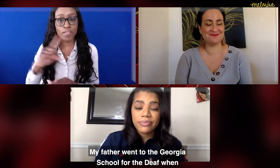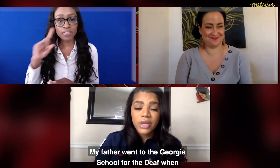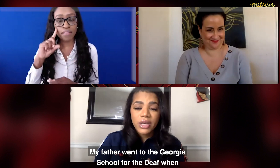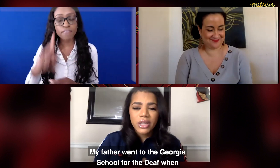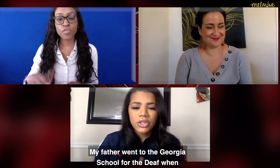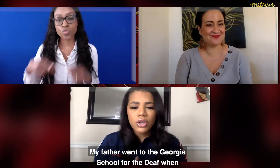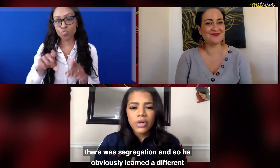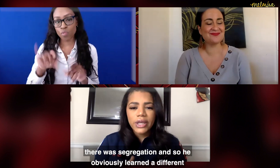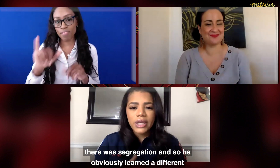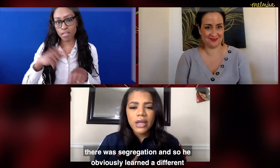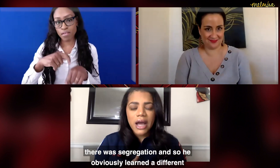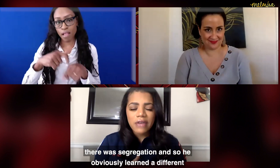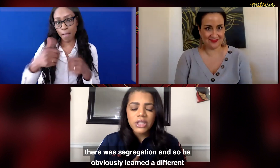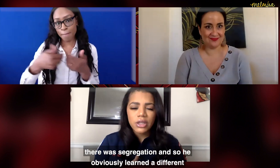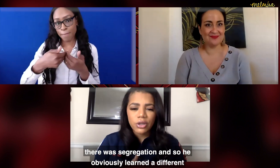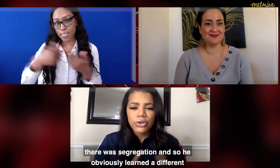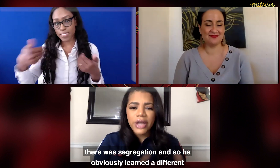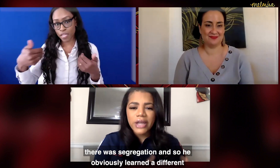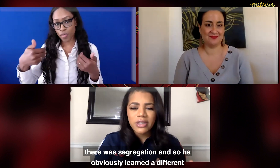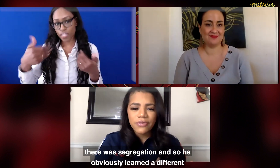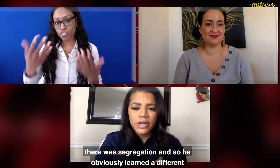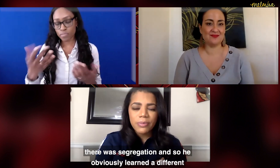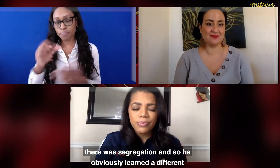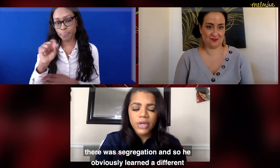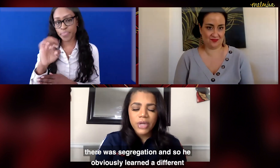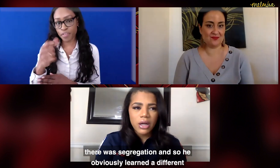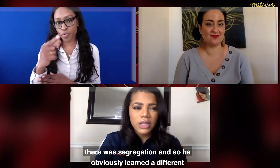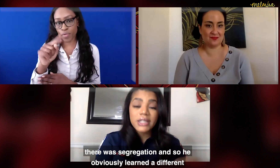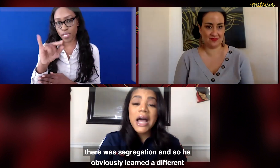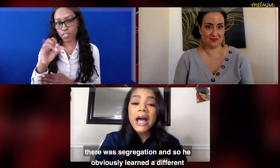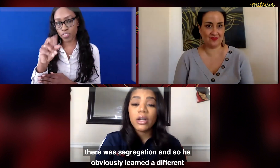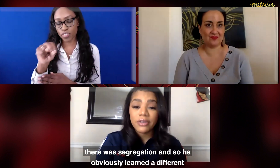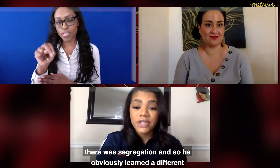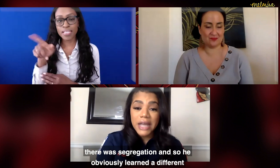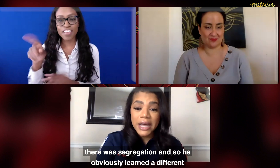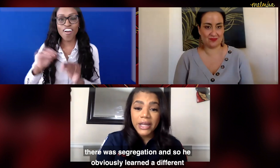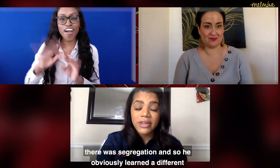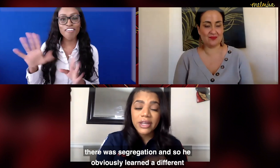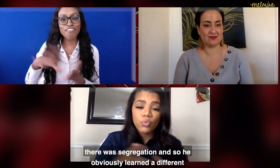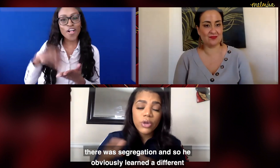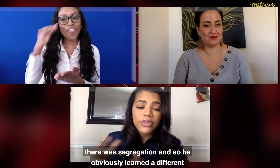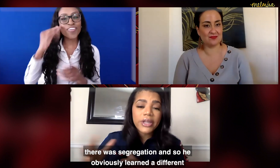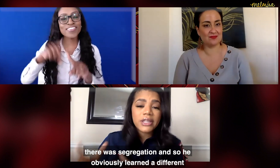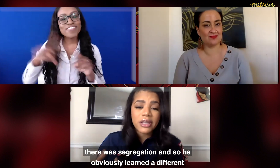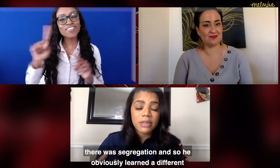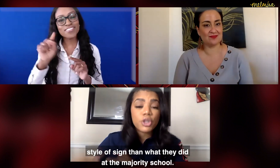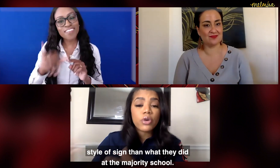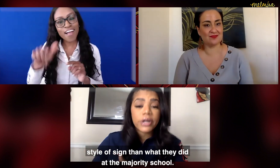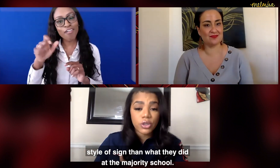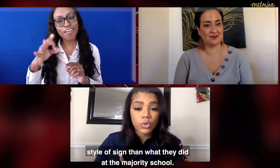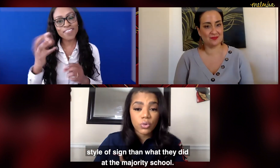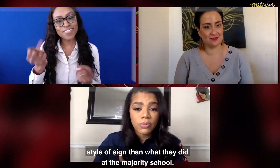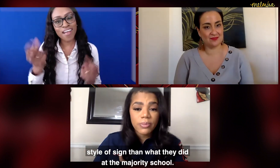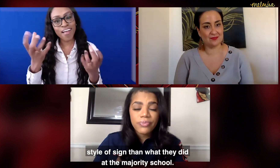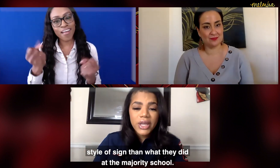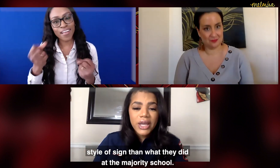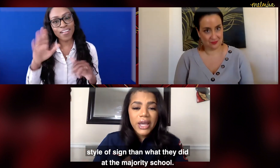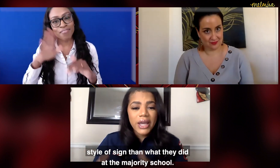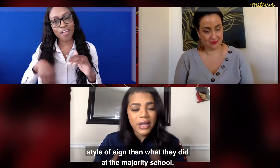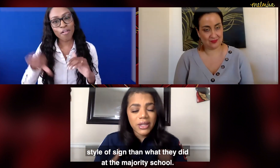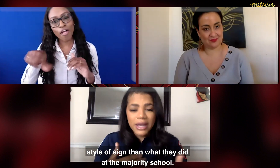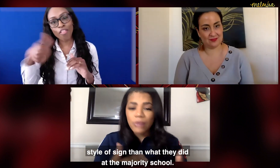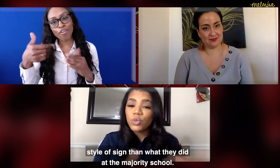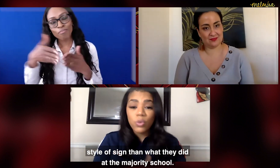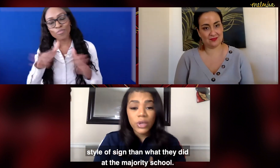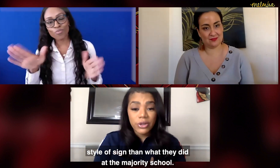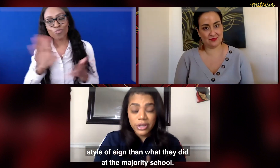segregation. And so he obviously learned a different style of sign than what they did at the majority school.